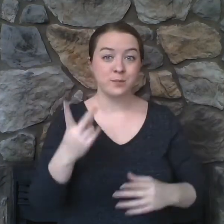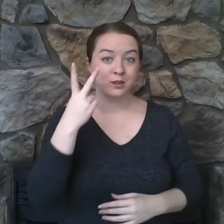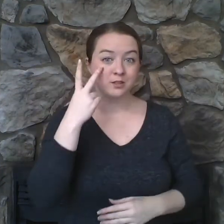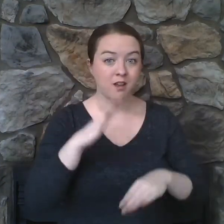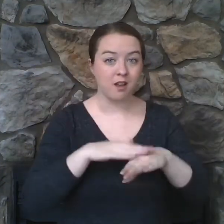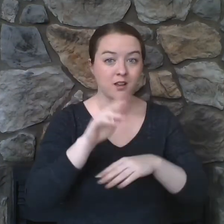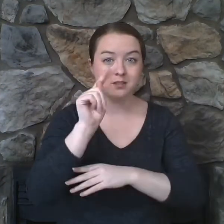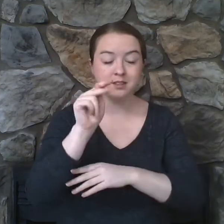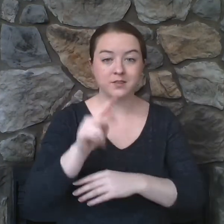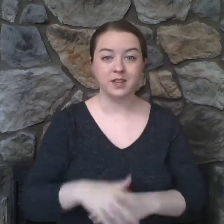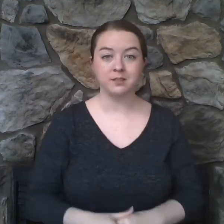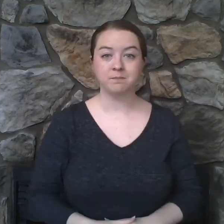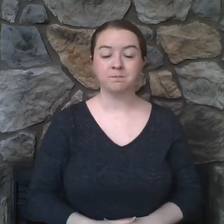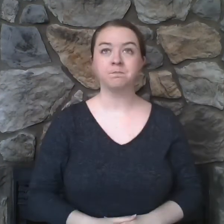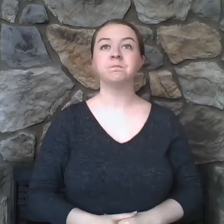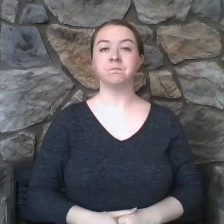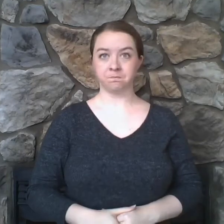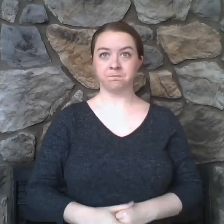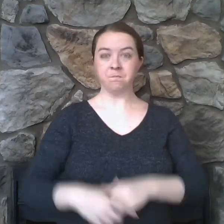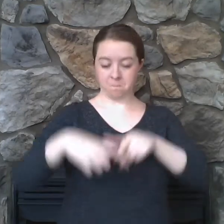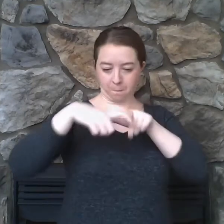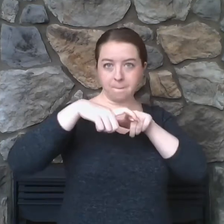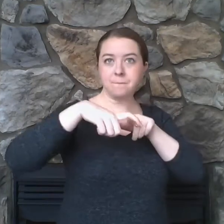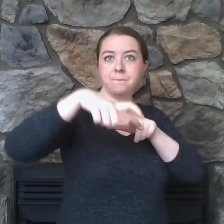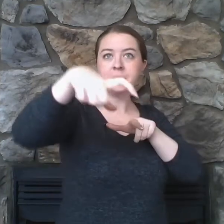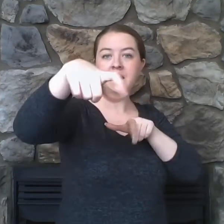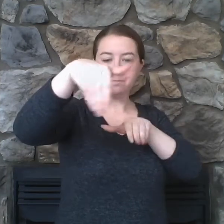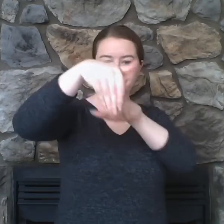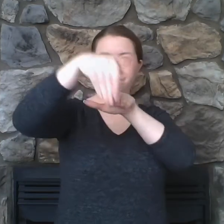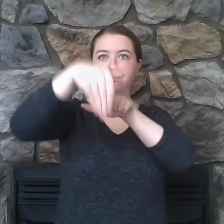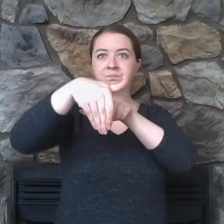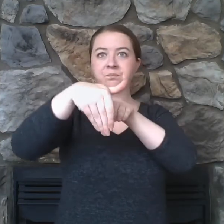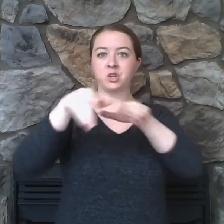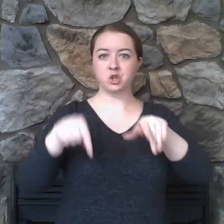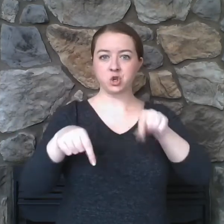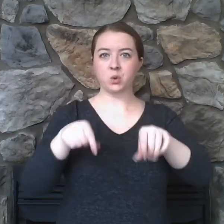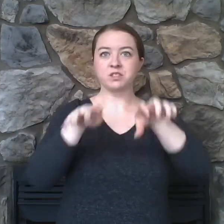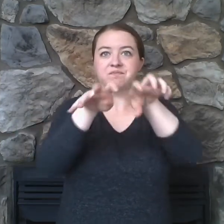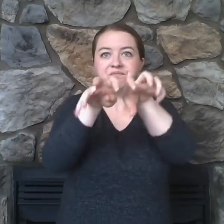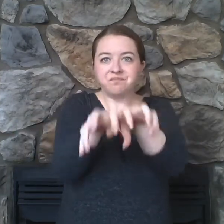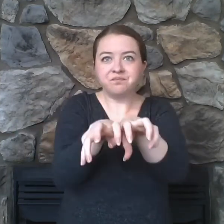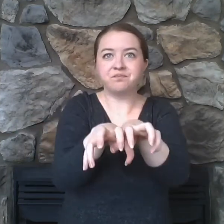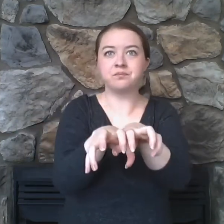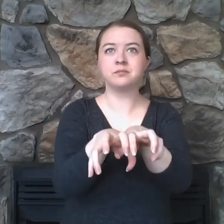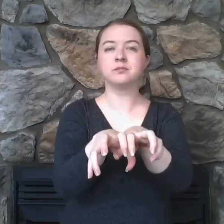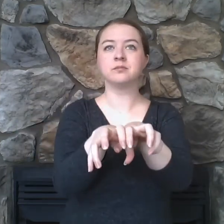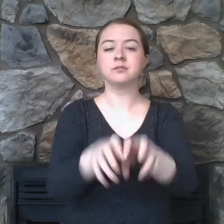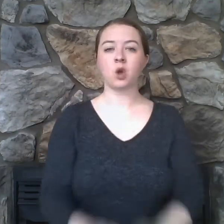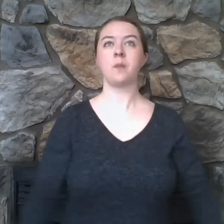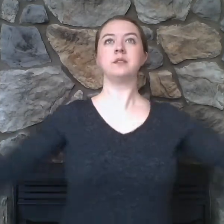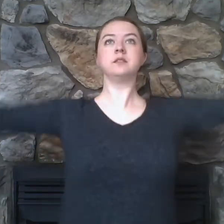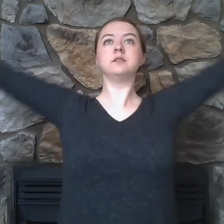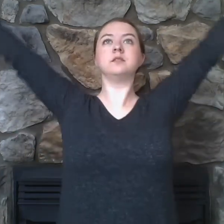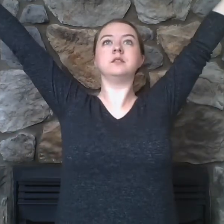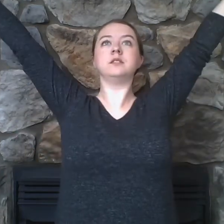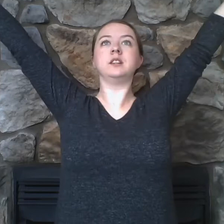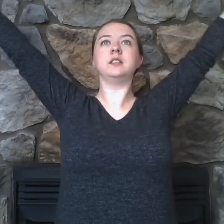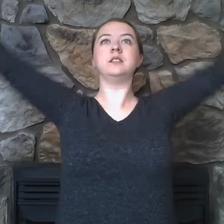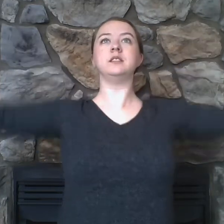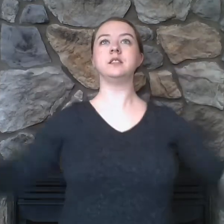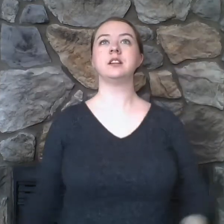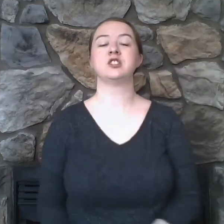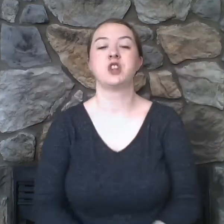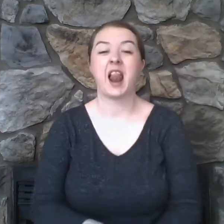TV. She stood on the end of the beam and gripped it with her toes. She lifted her arms, then